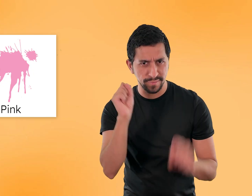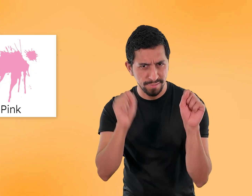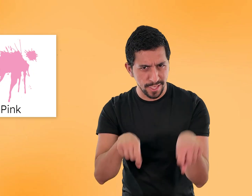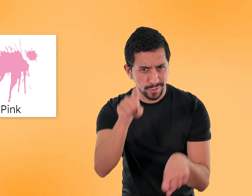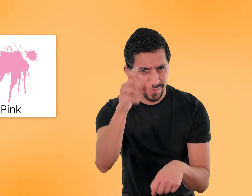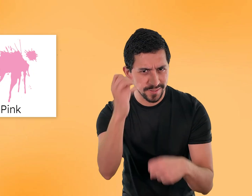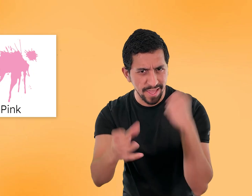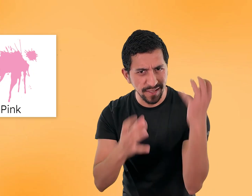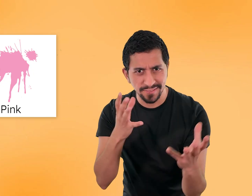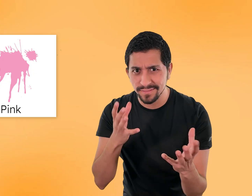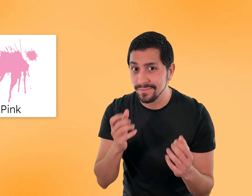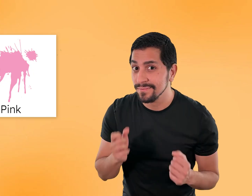Can you sign it?